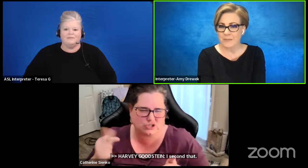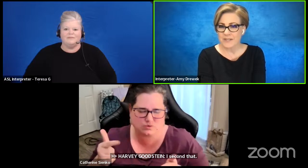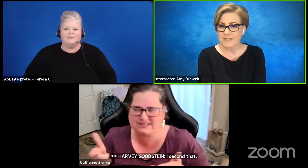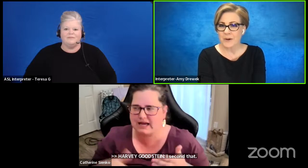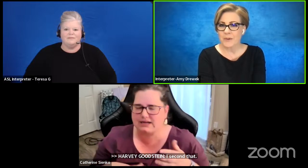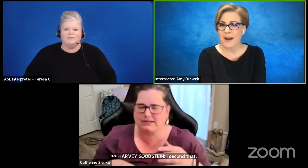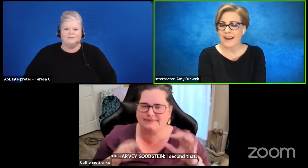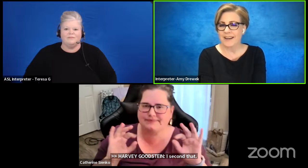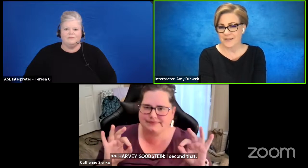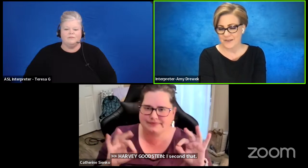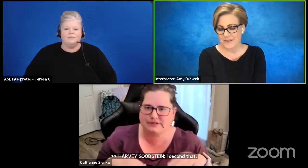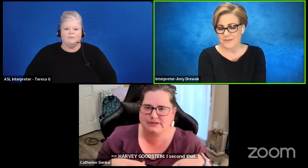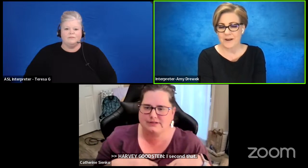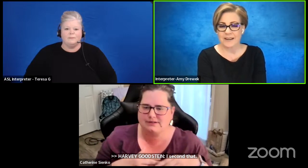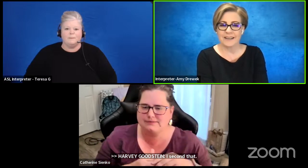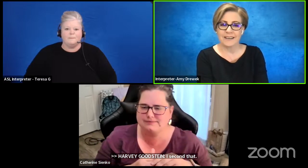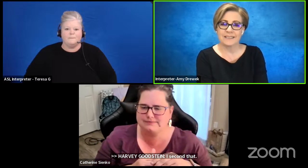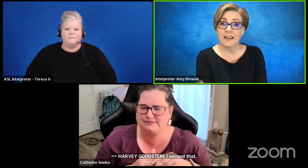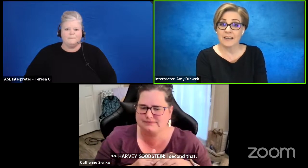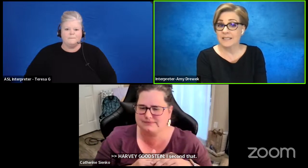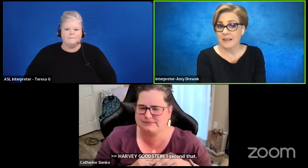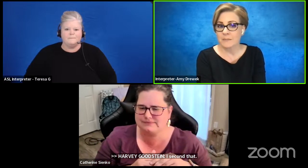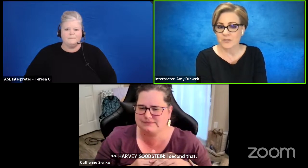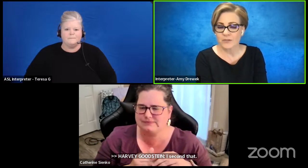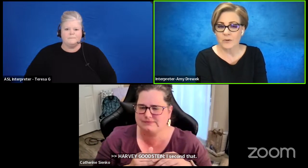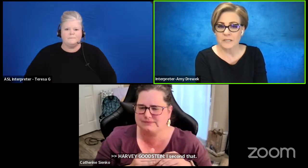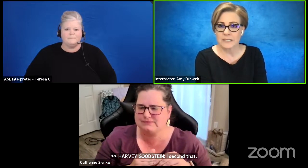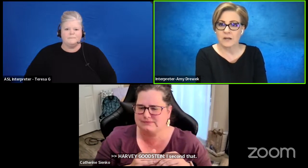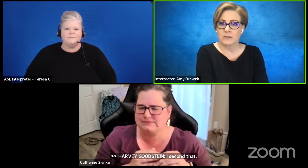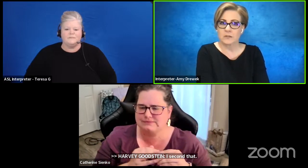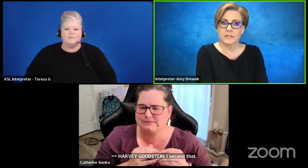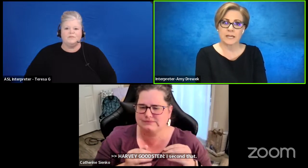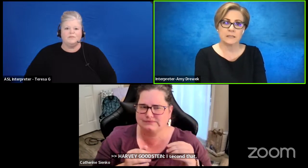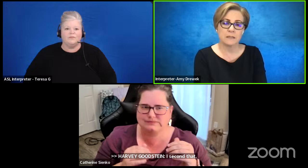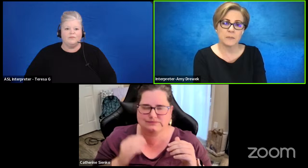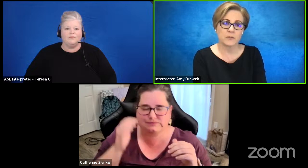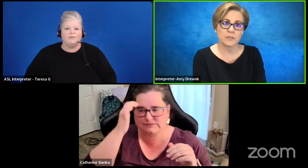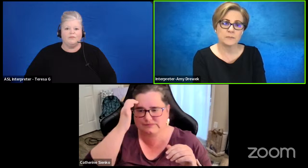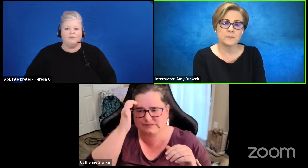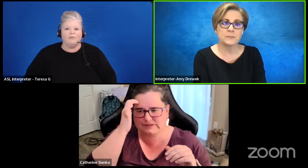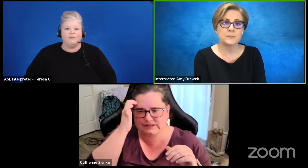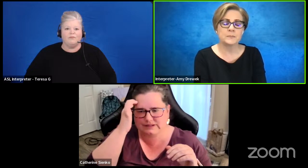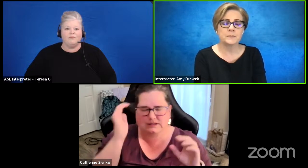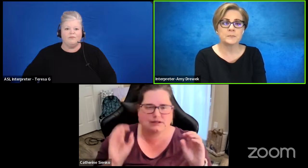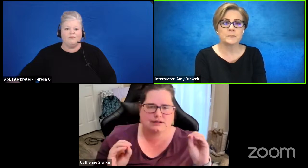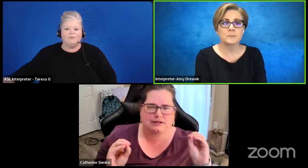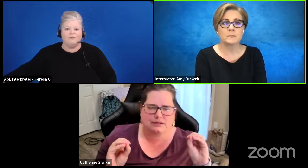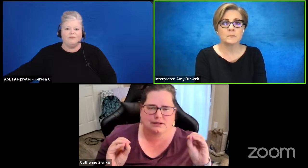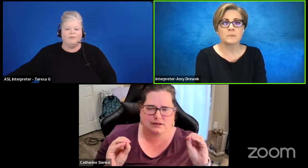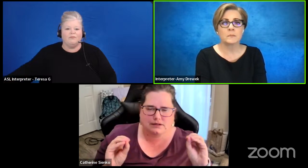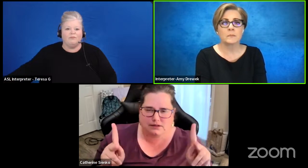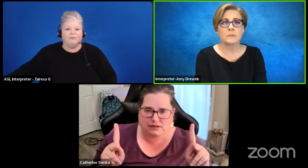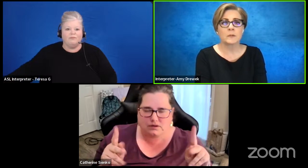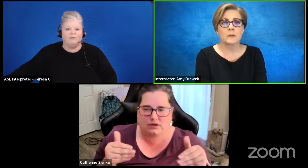with your camera, so I recognize that Commissioner Goldstein also seconded the motion.